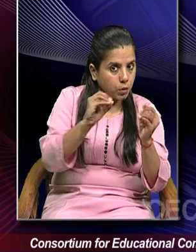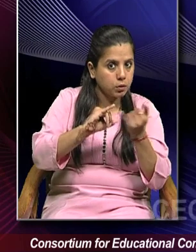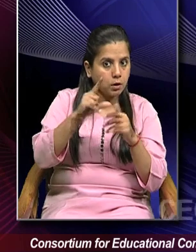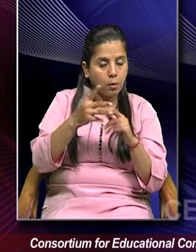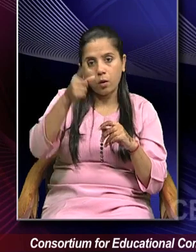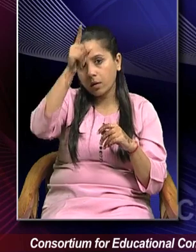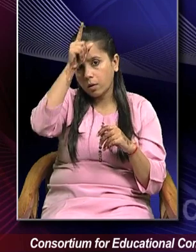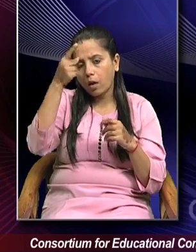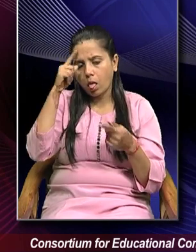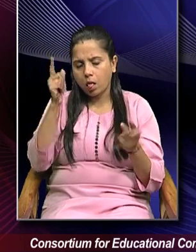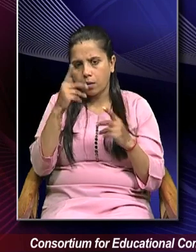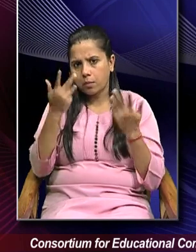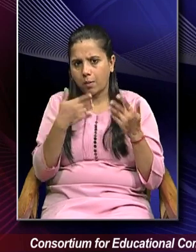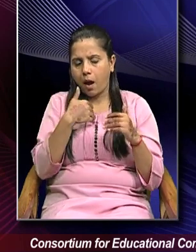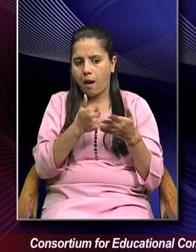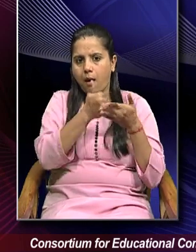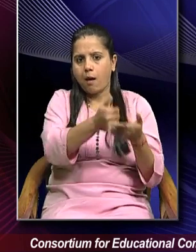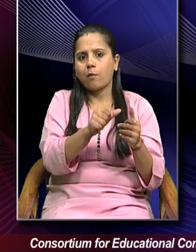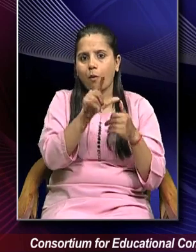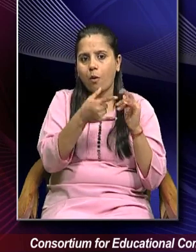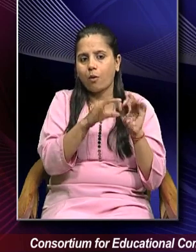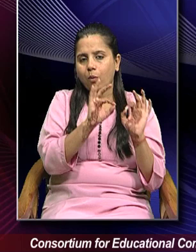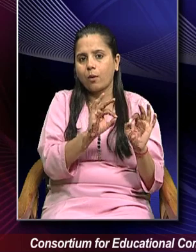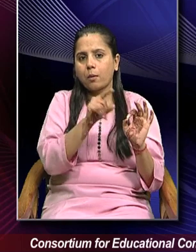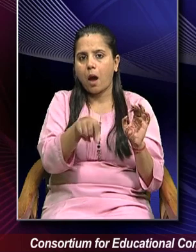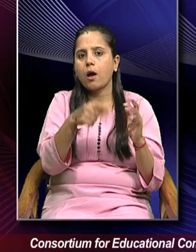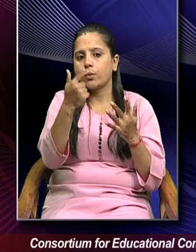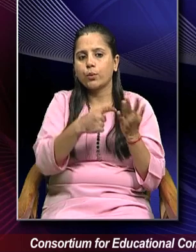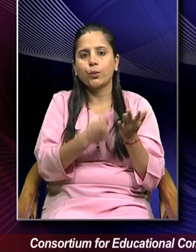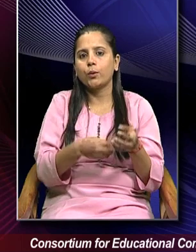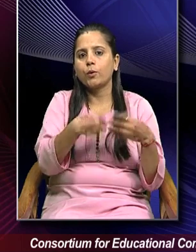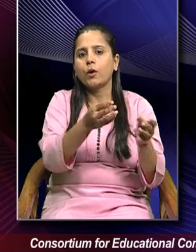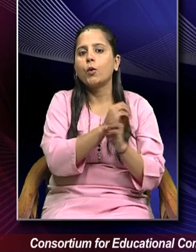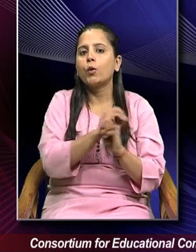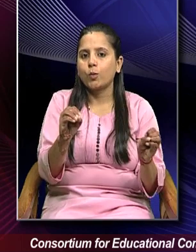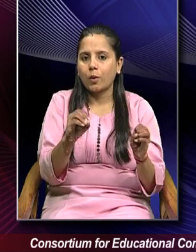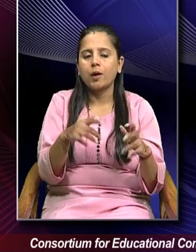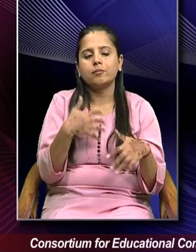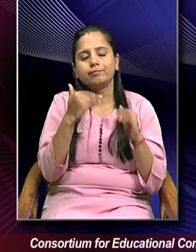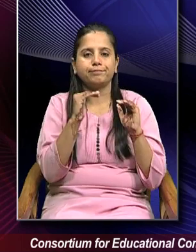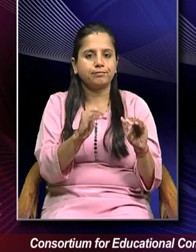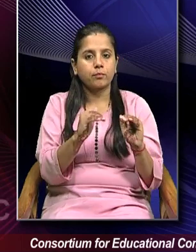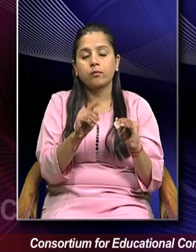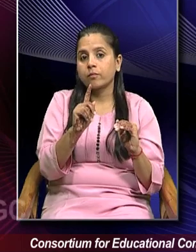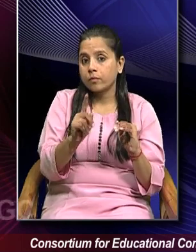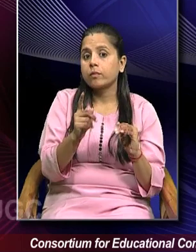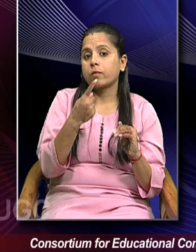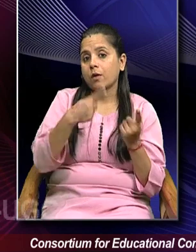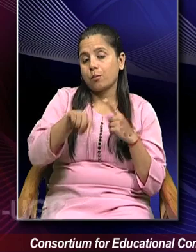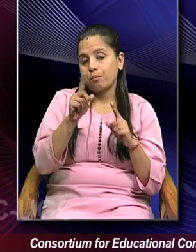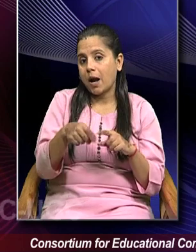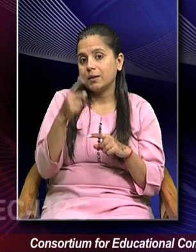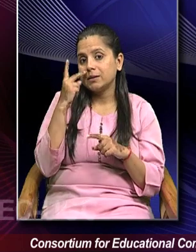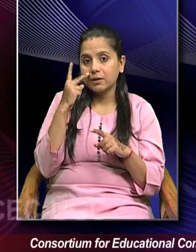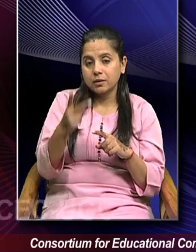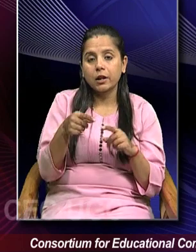Germany miscalculated by providing help to Austria with no conditions attached. But we have to also see that